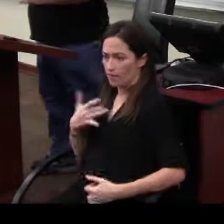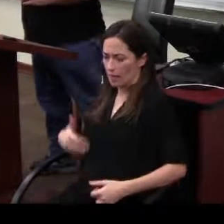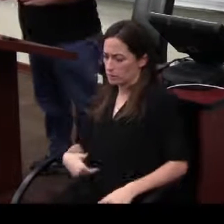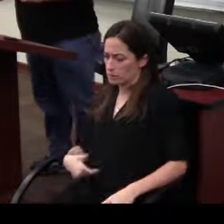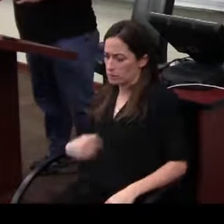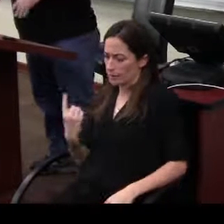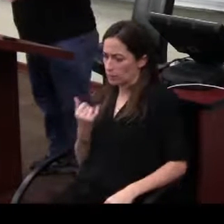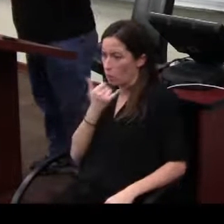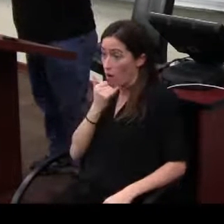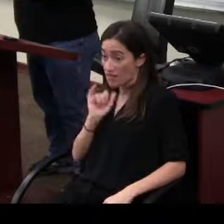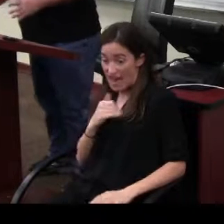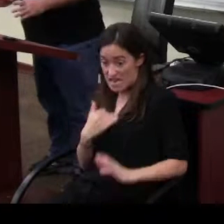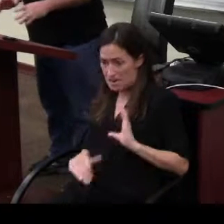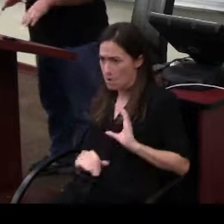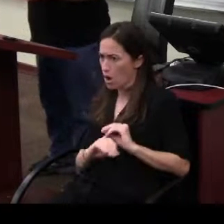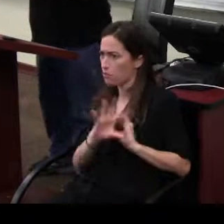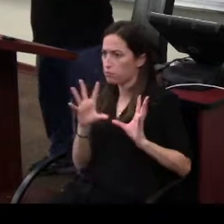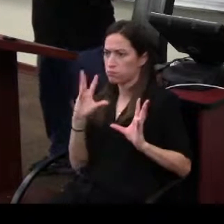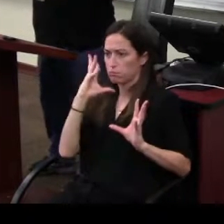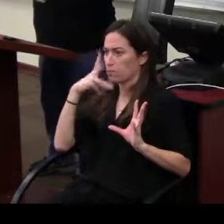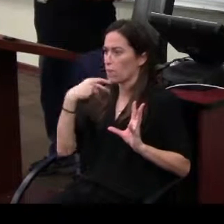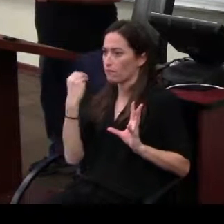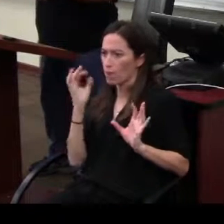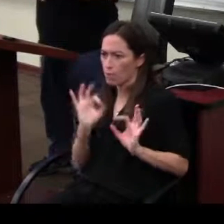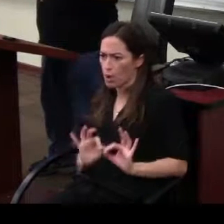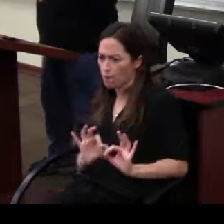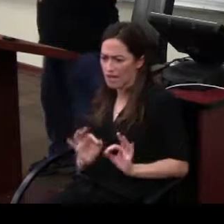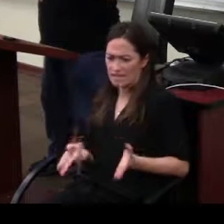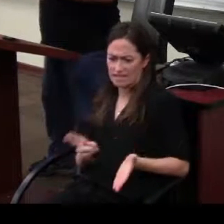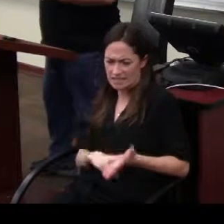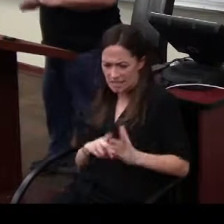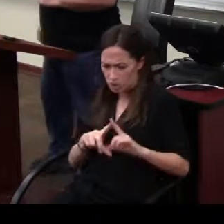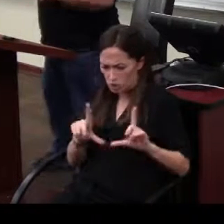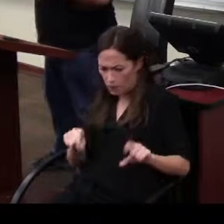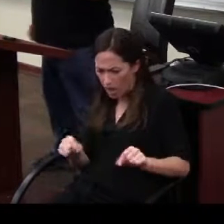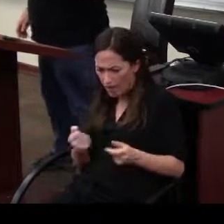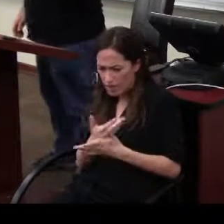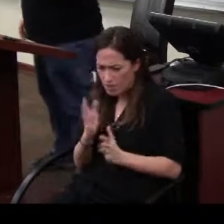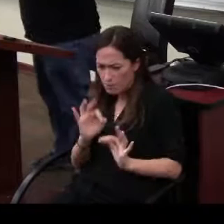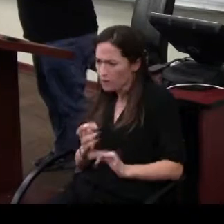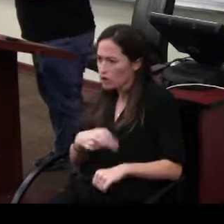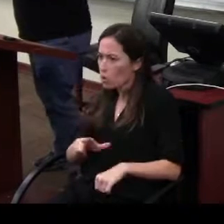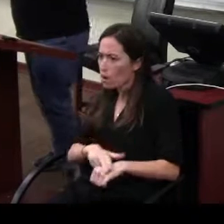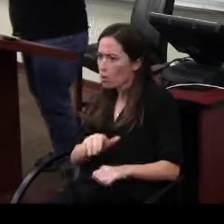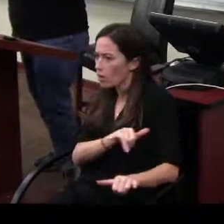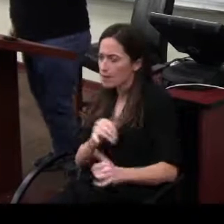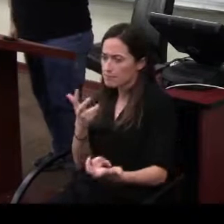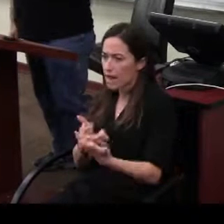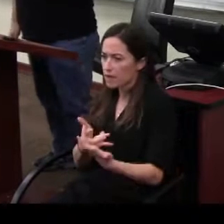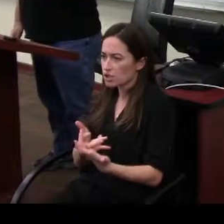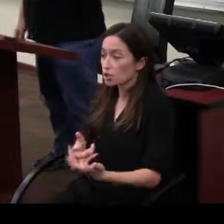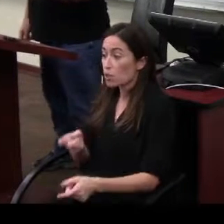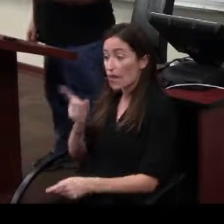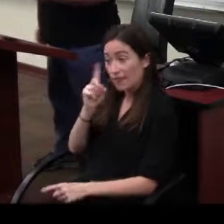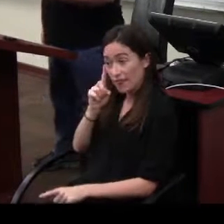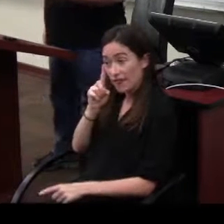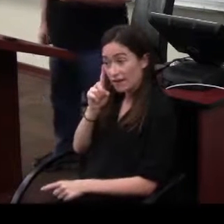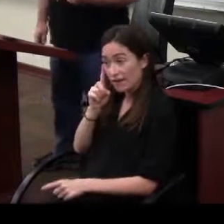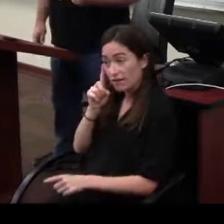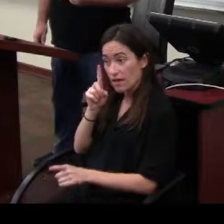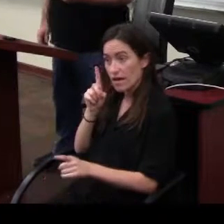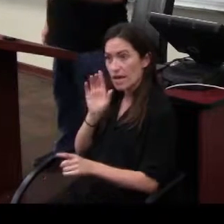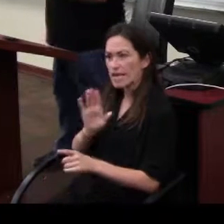email was beautiful. It had a signature block, fonts, picture, everything was perfect, right? And we think they got it out of his out-of-office